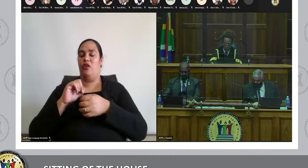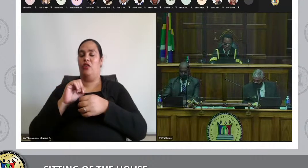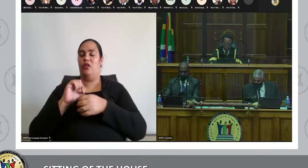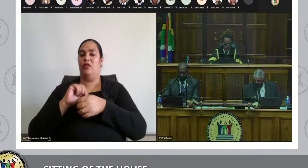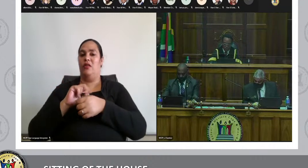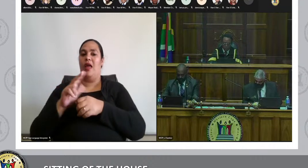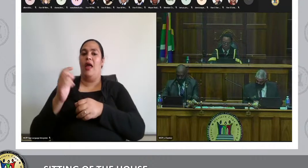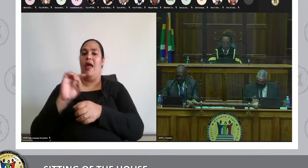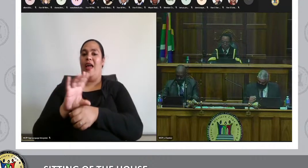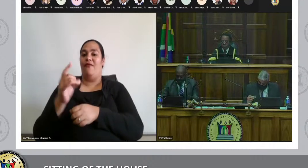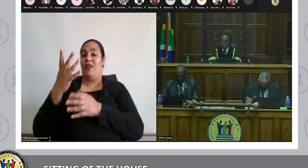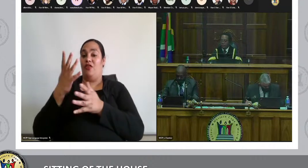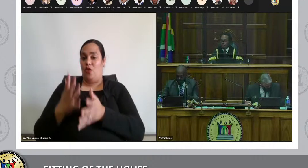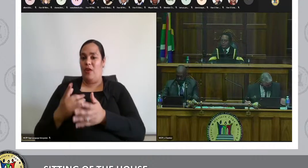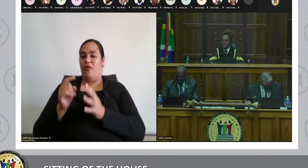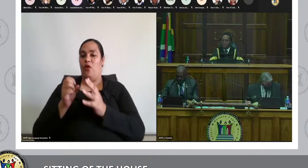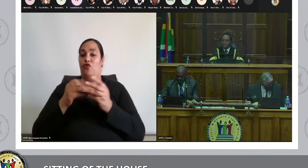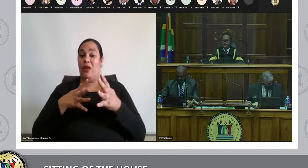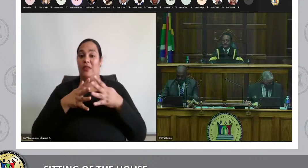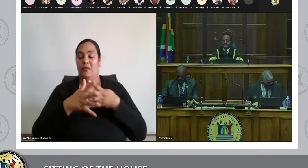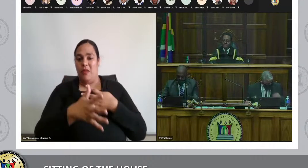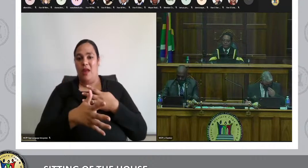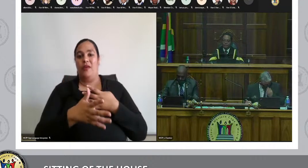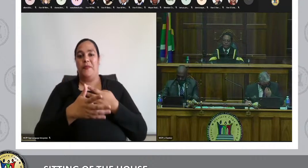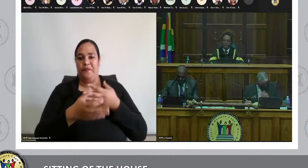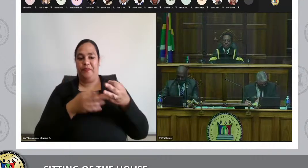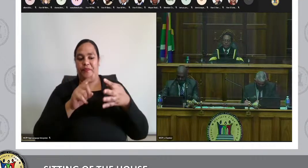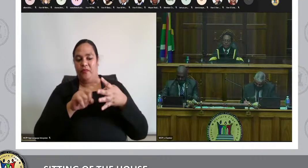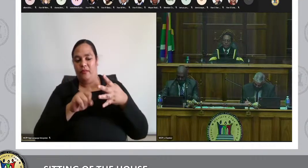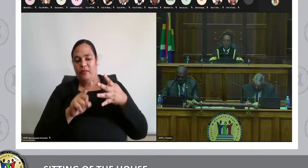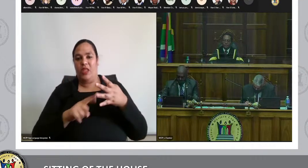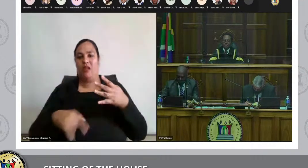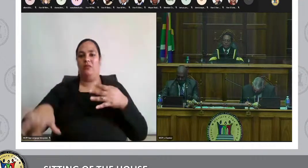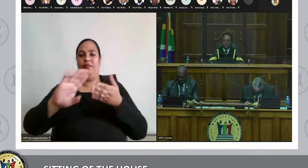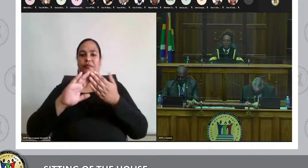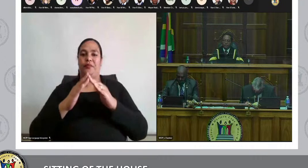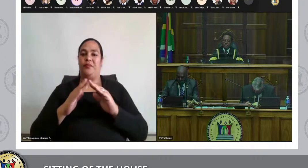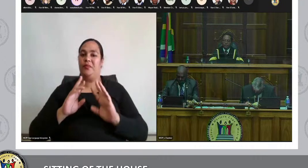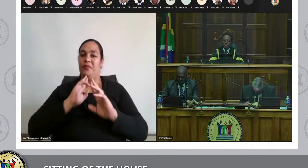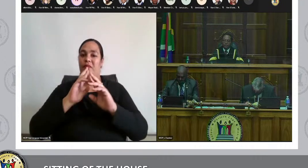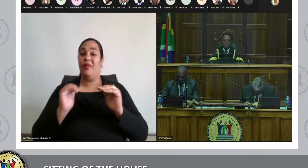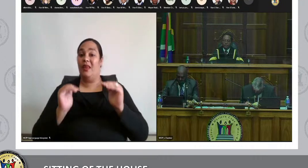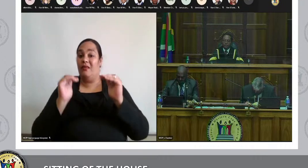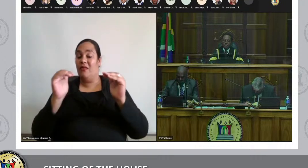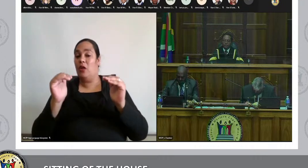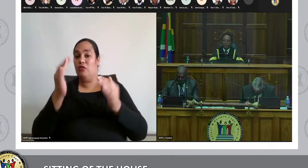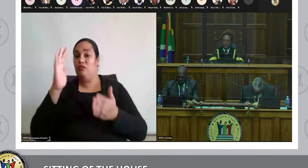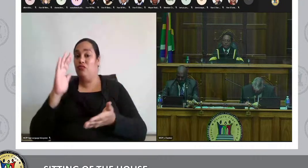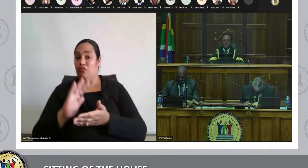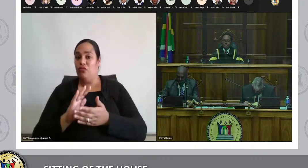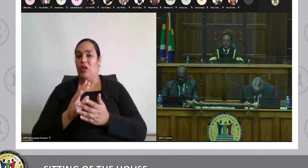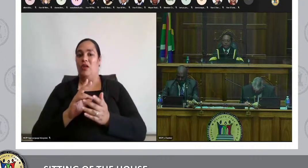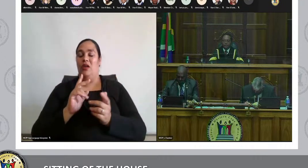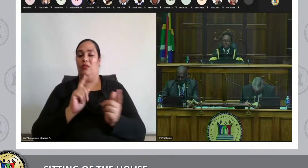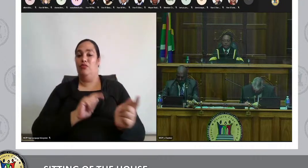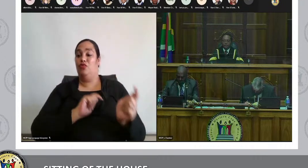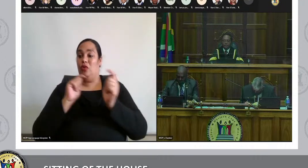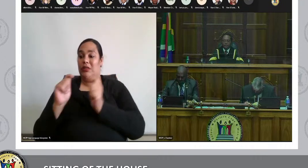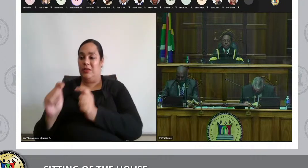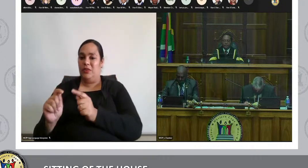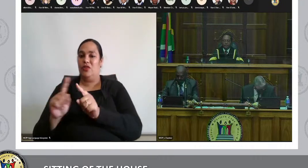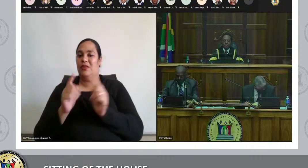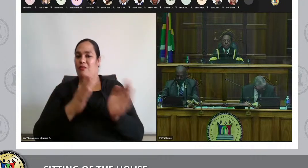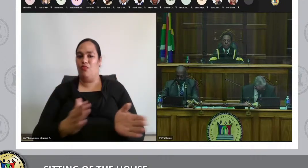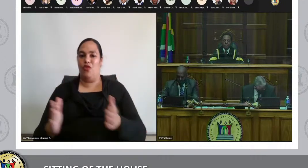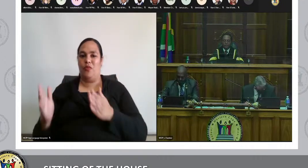advisory for a transparent, predefined triggers for a whole of society response in advance to reduce transmission and